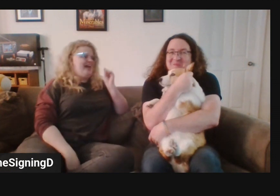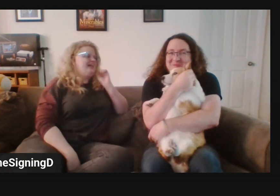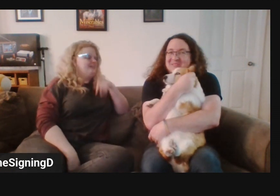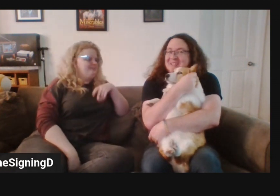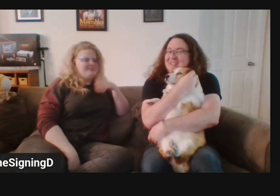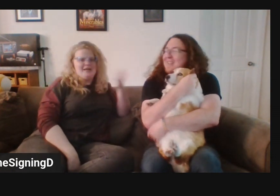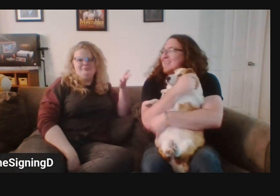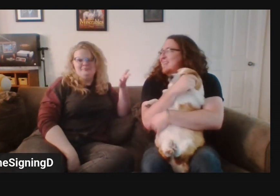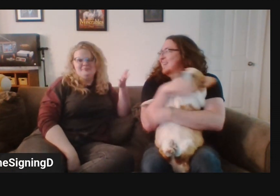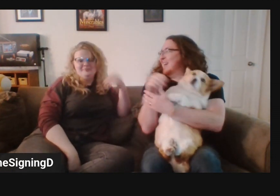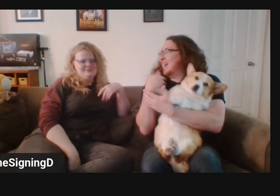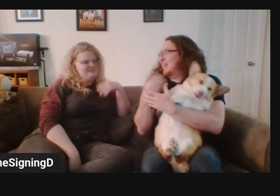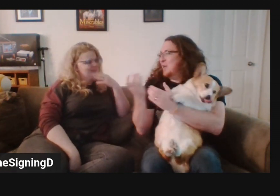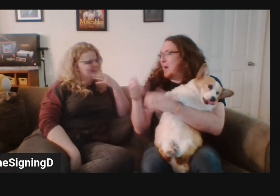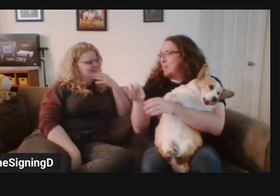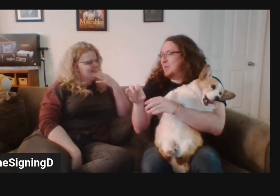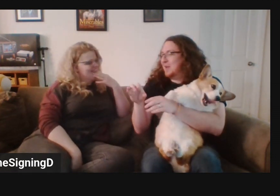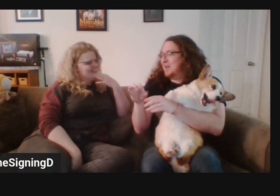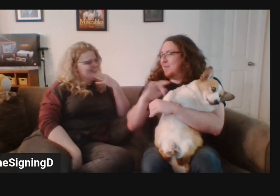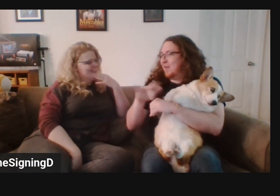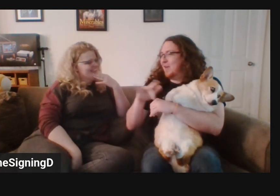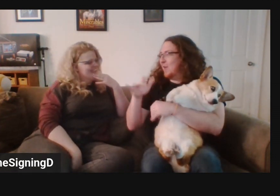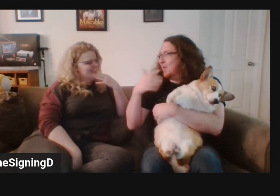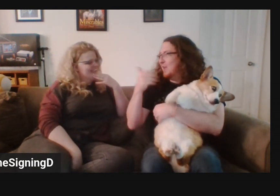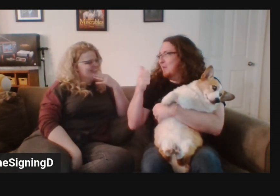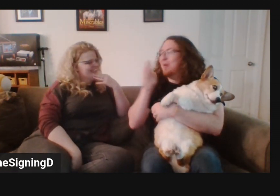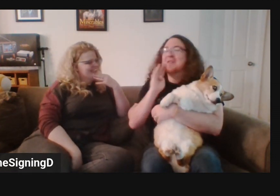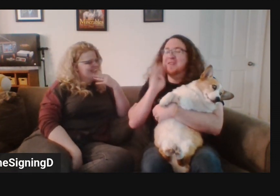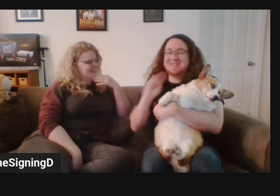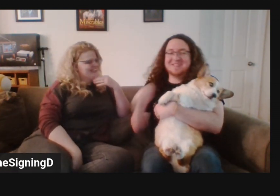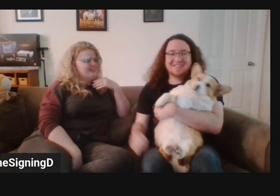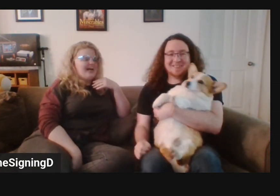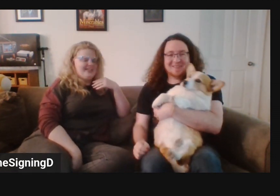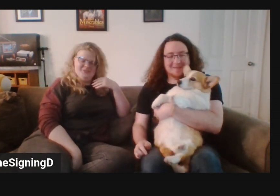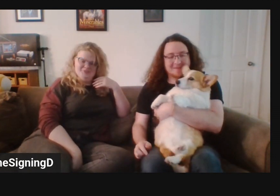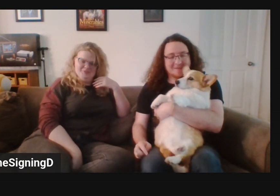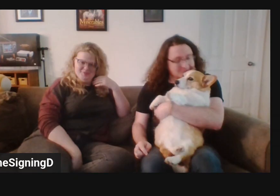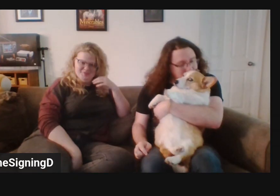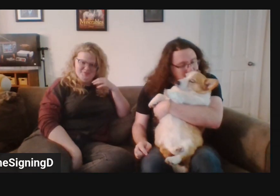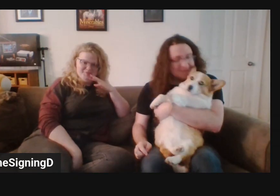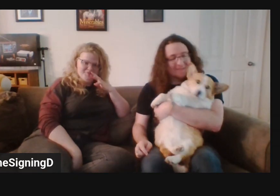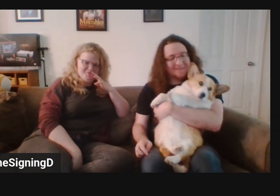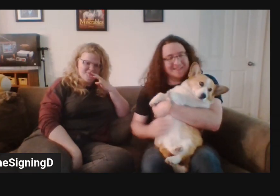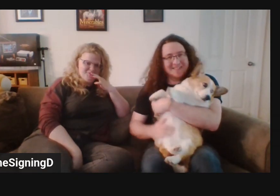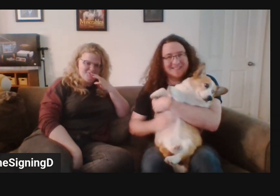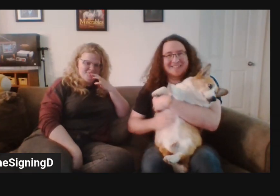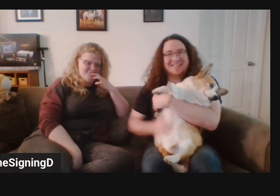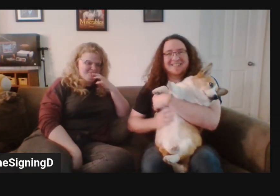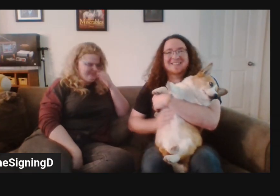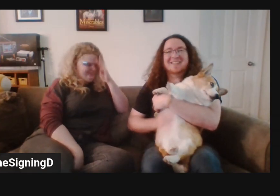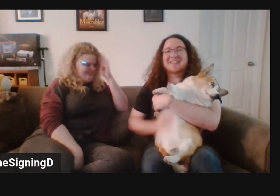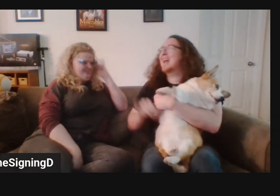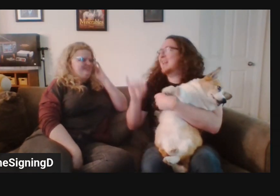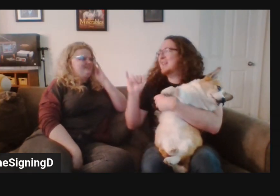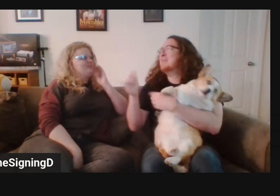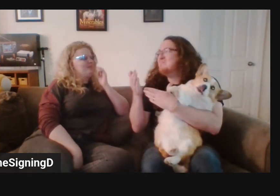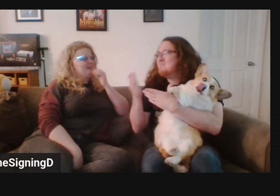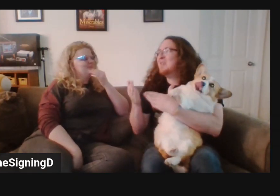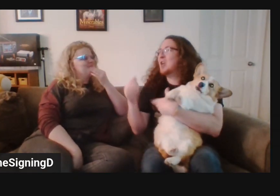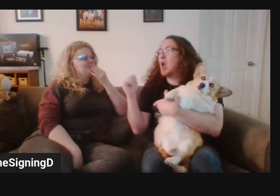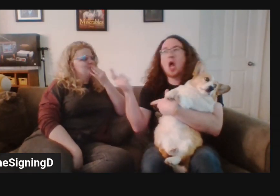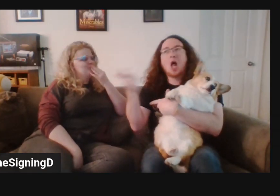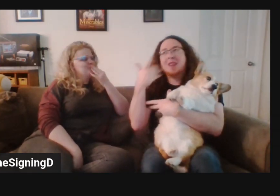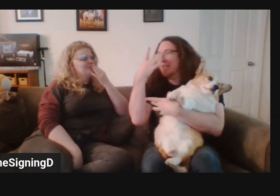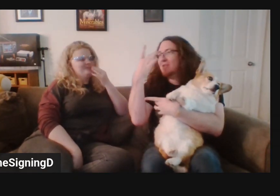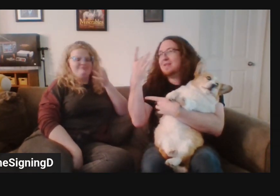Yeah. Yeah, yeah. A new opportunity for an earlier breakfast. Yes. That's pretty much all they are